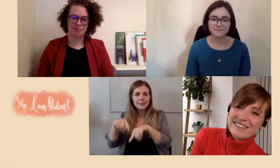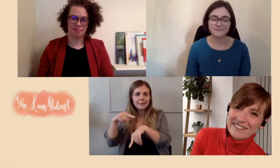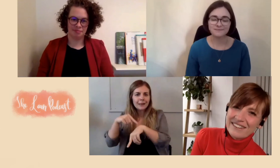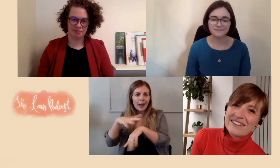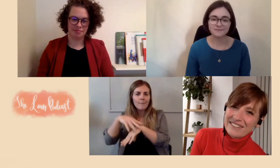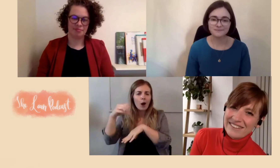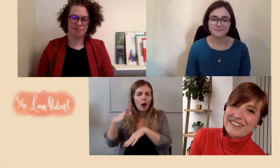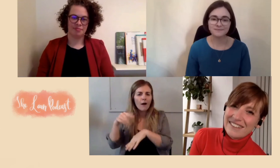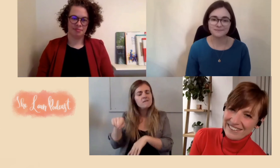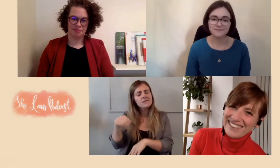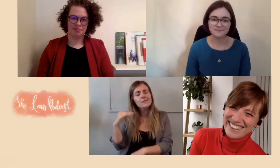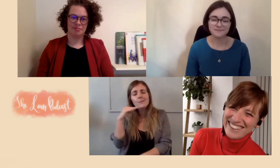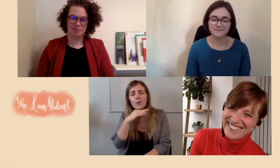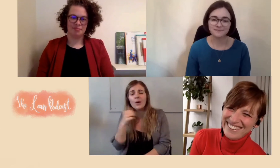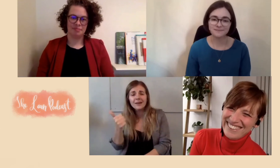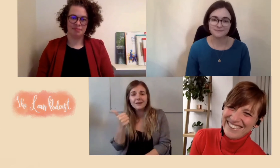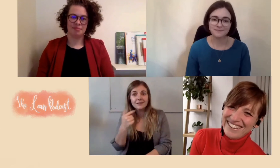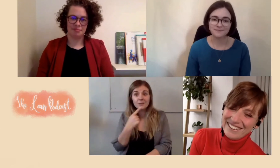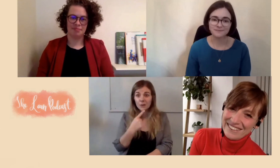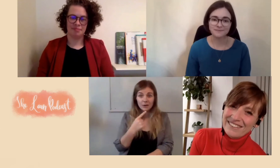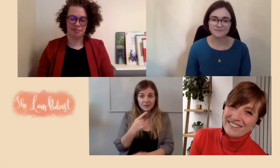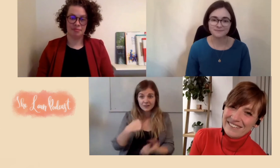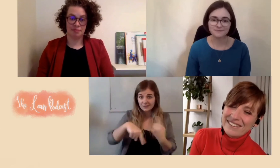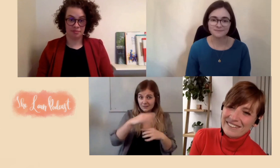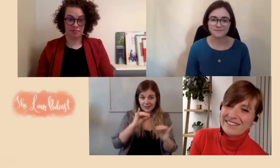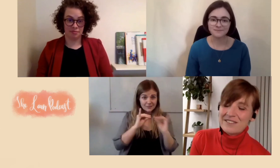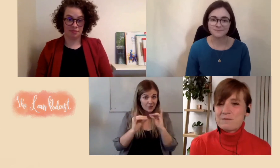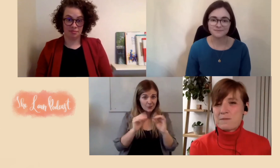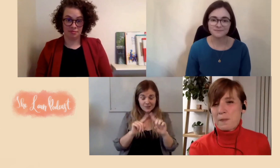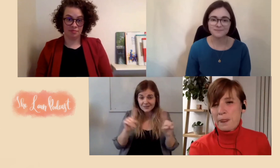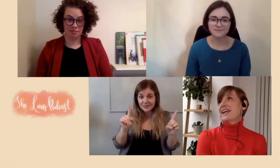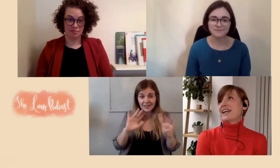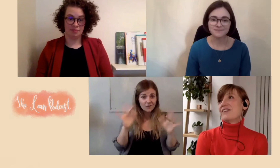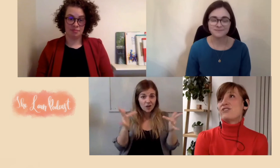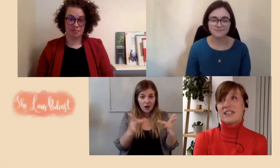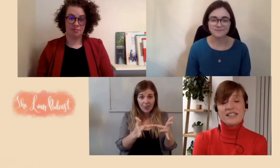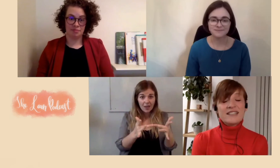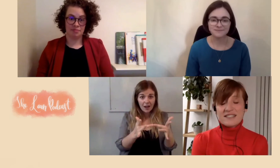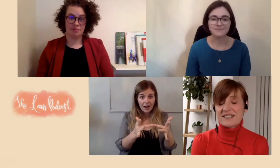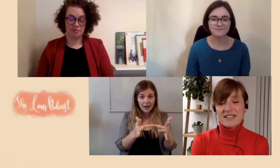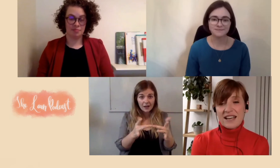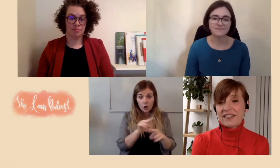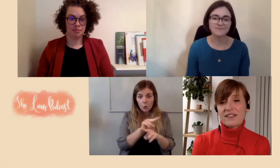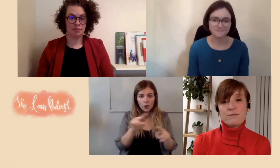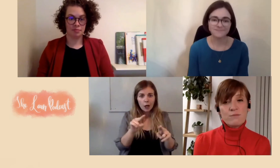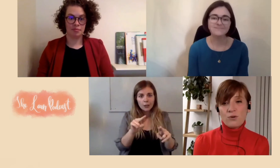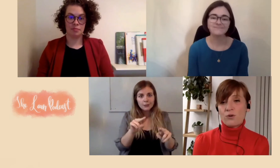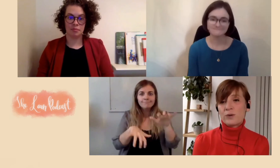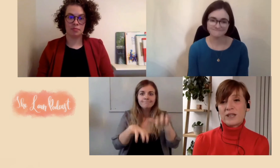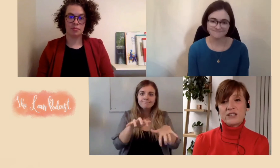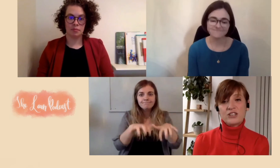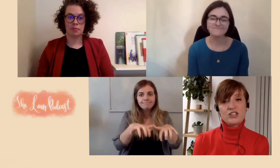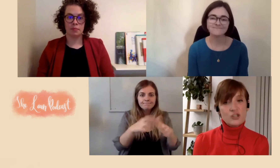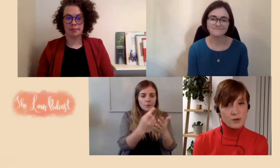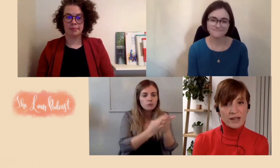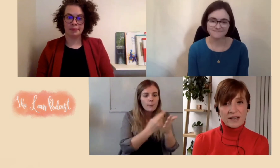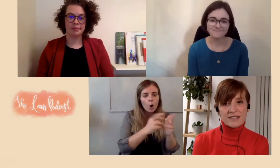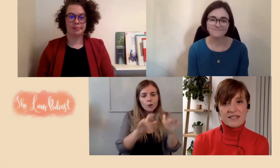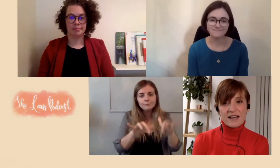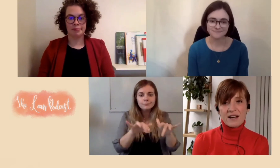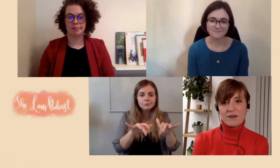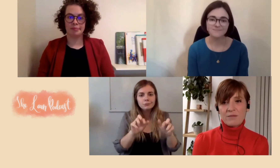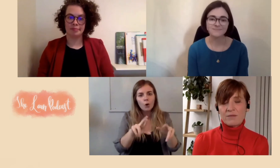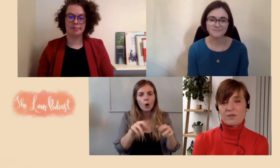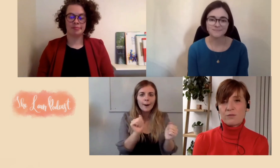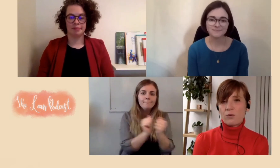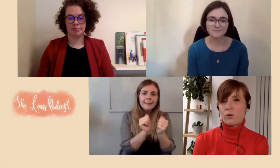at a computer working, writing reports, or in a meeting. We're not performing, but we're, it's a